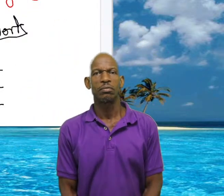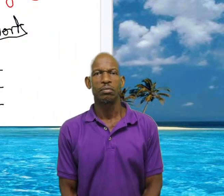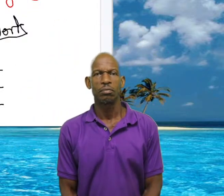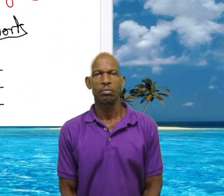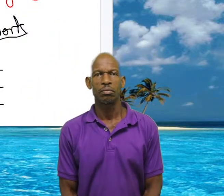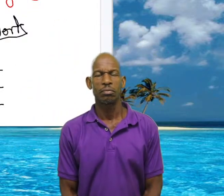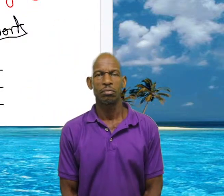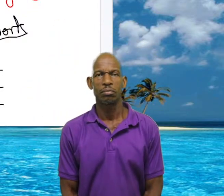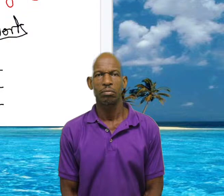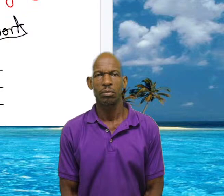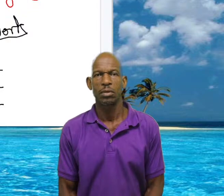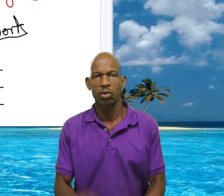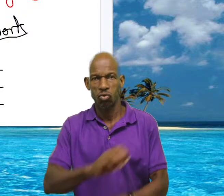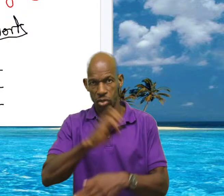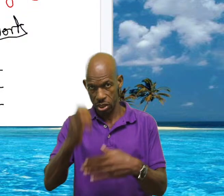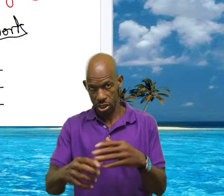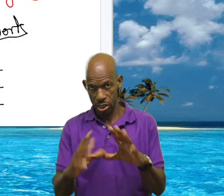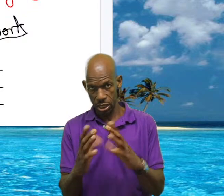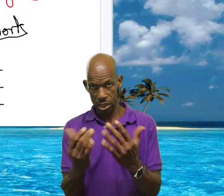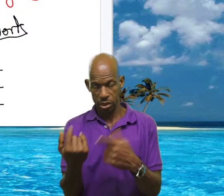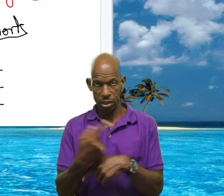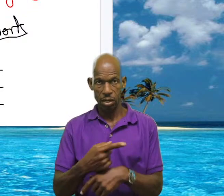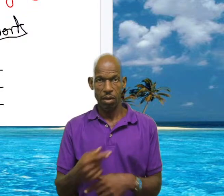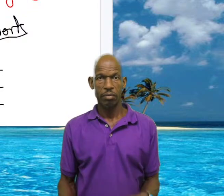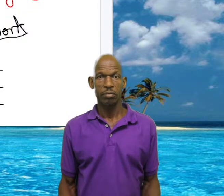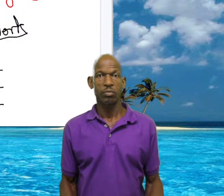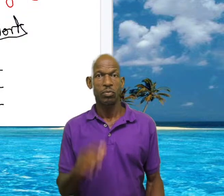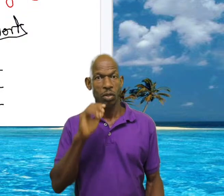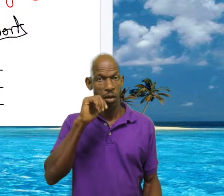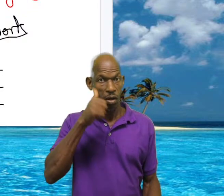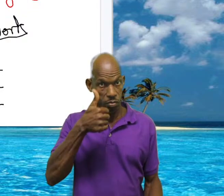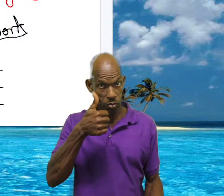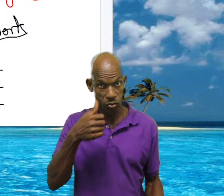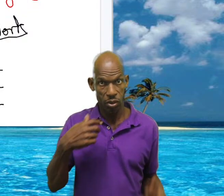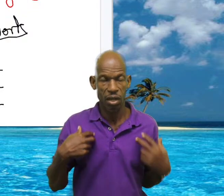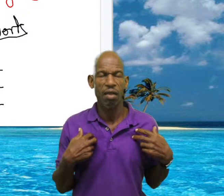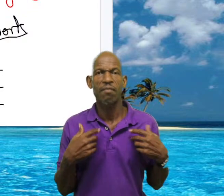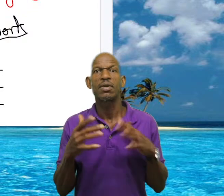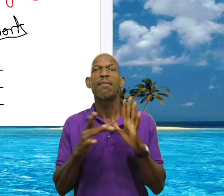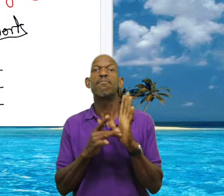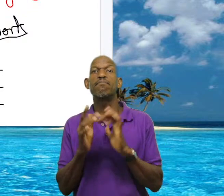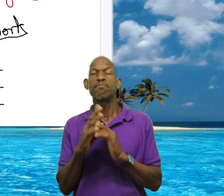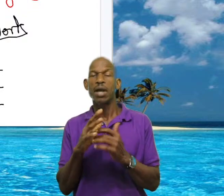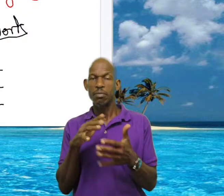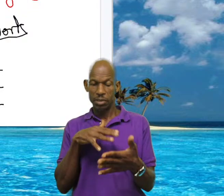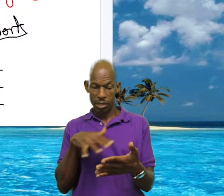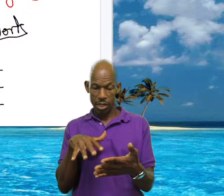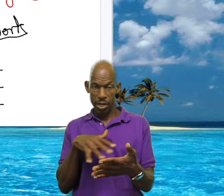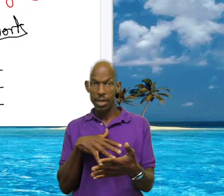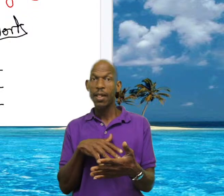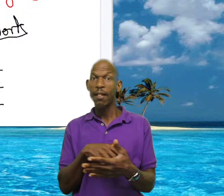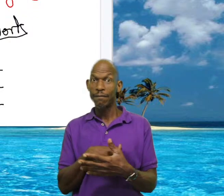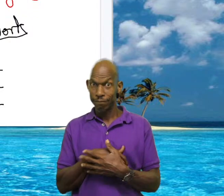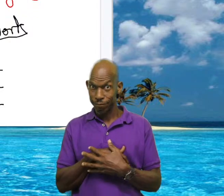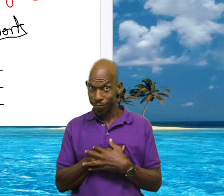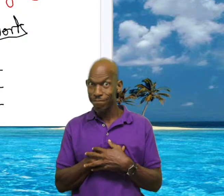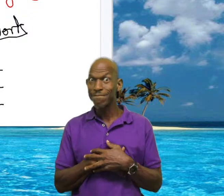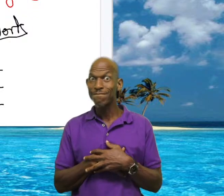Right. So that's the end of our class today. And tomorrow, please God, we will have our Bible study, which begins at